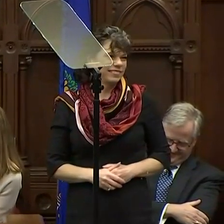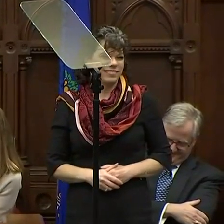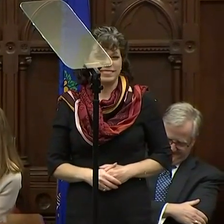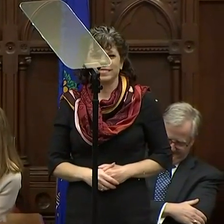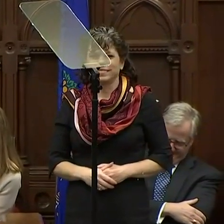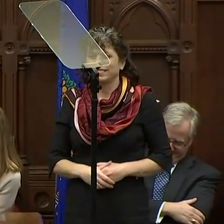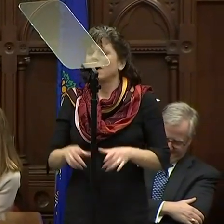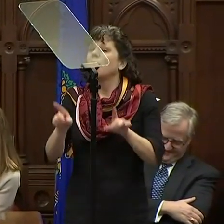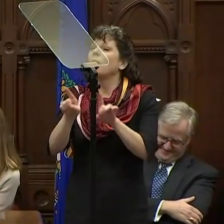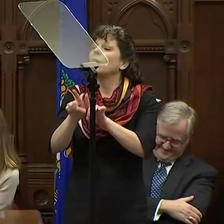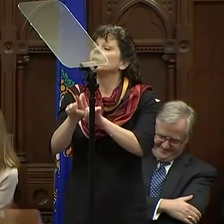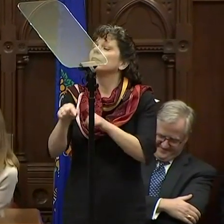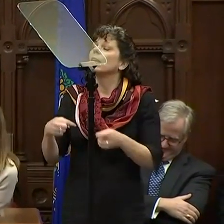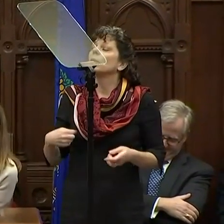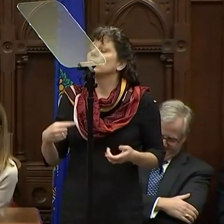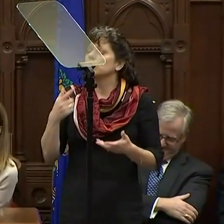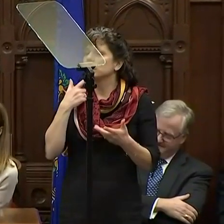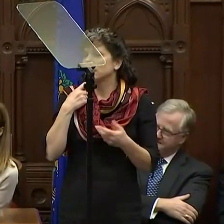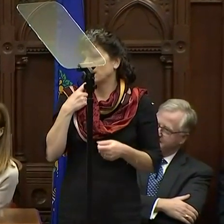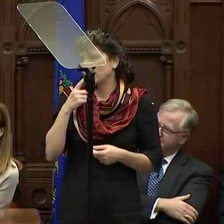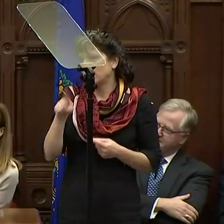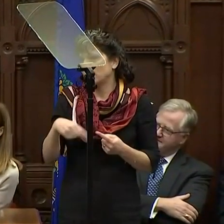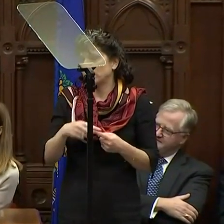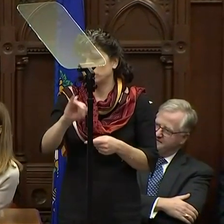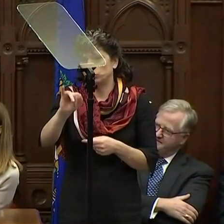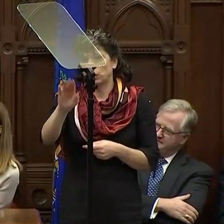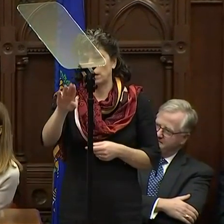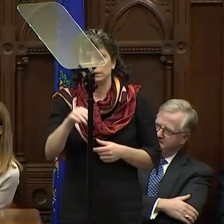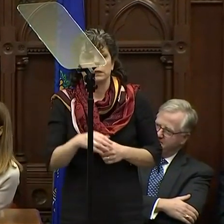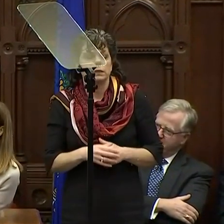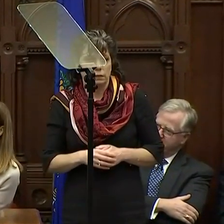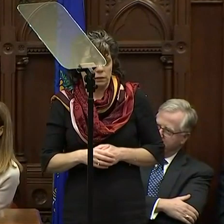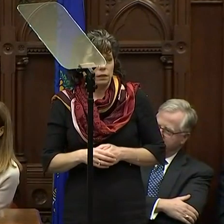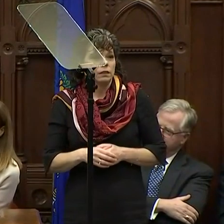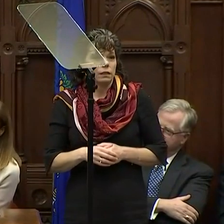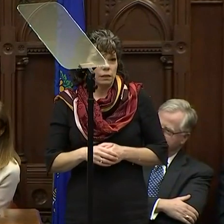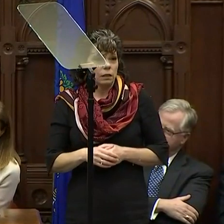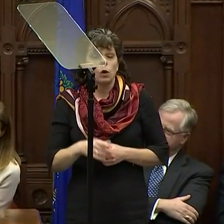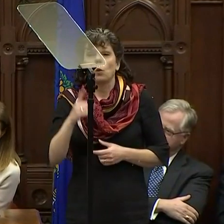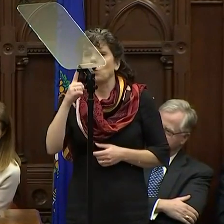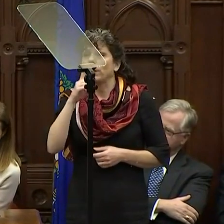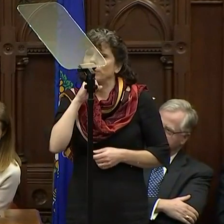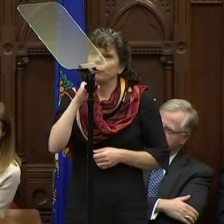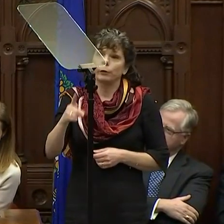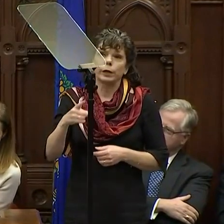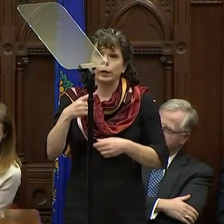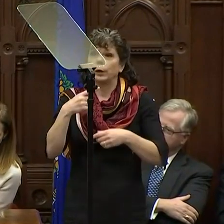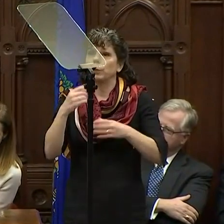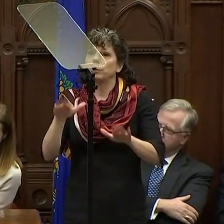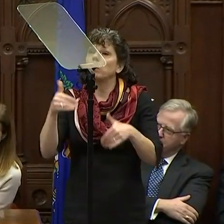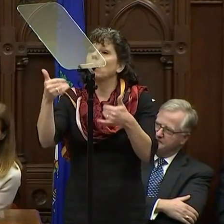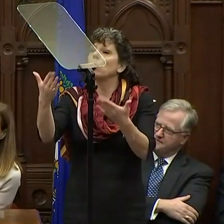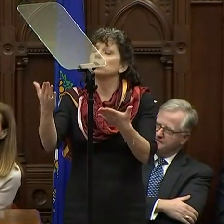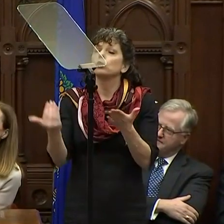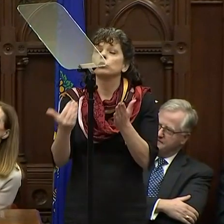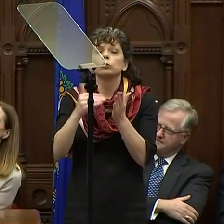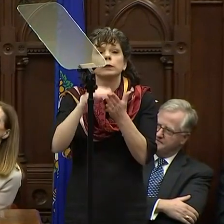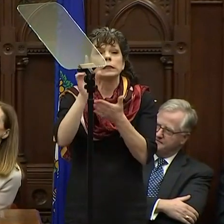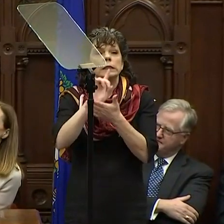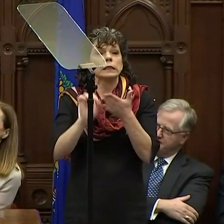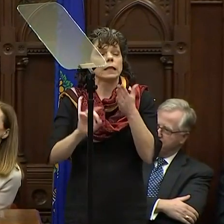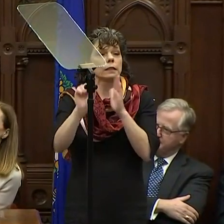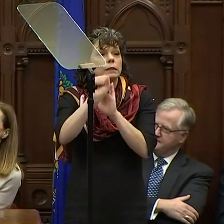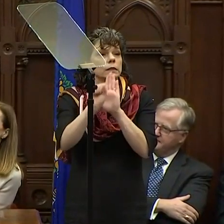I want to say also in terms of jobs that one of the real proposals we've got in this upcoming session is to redesign the